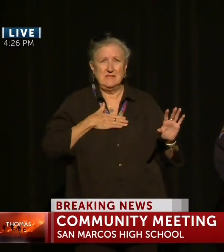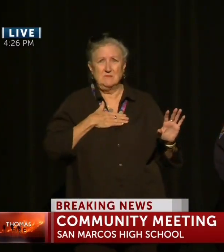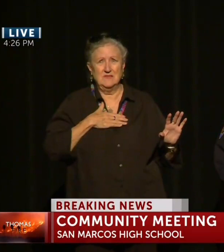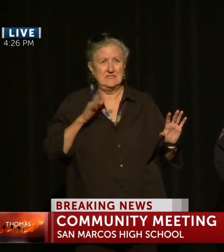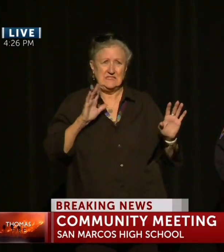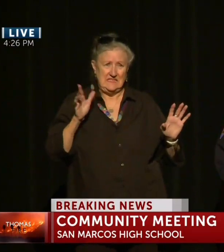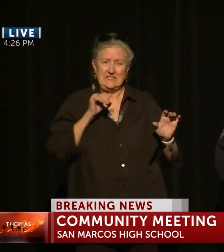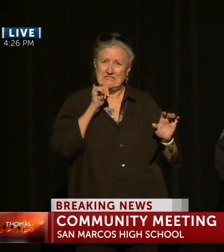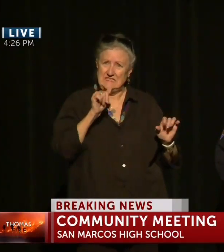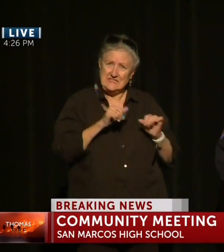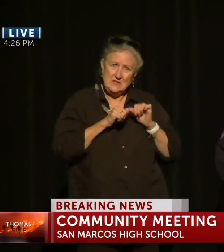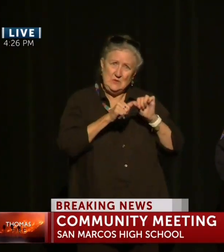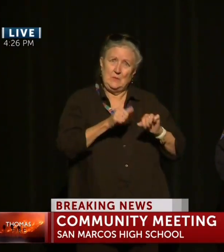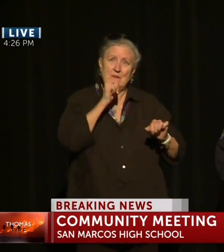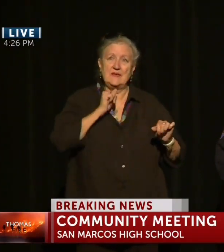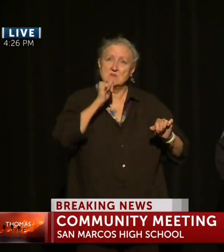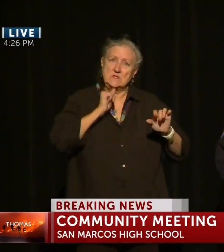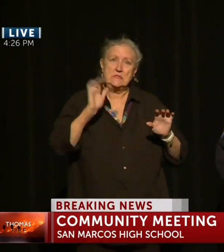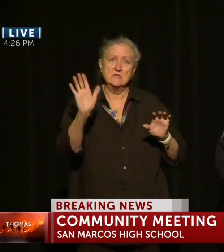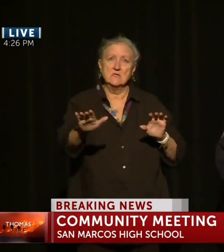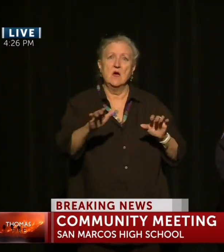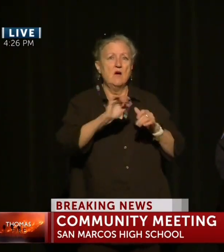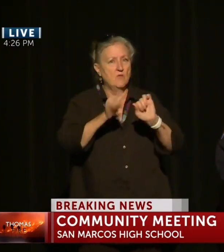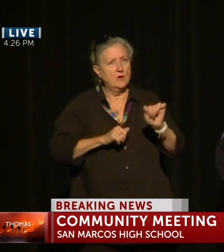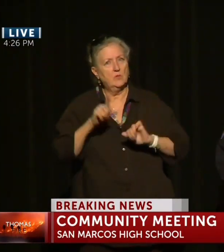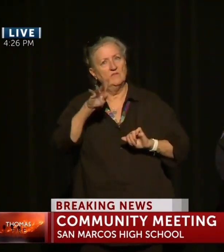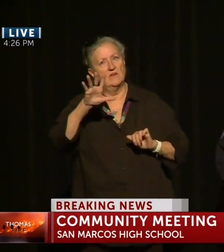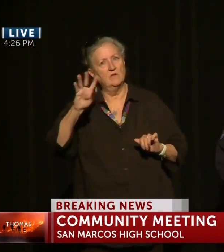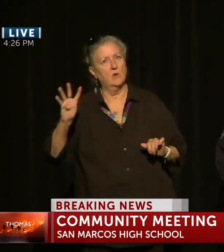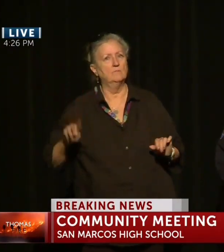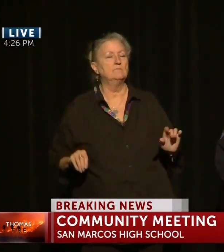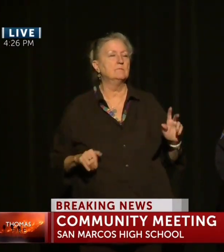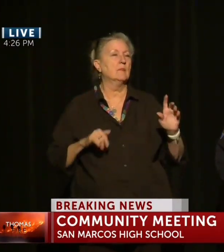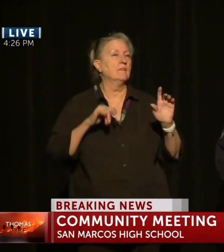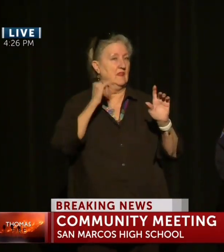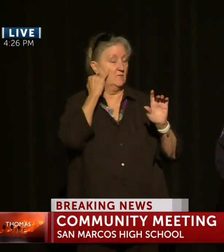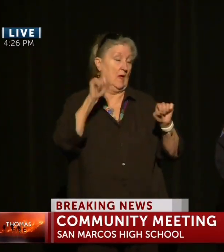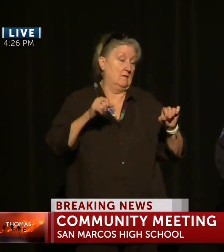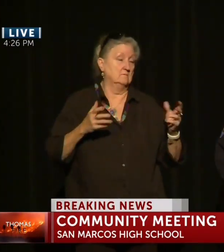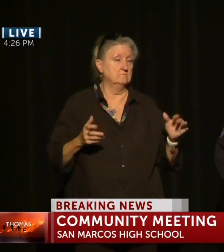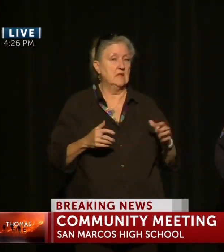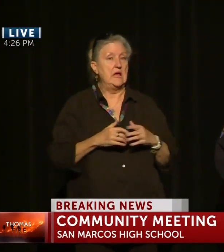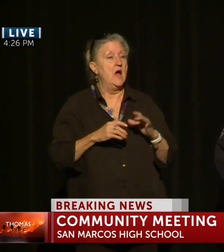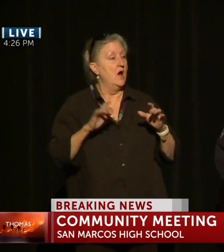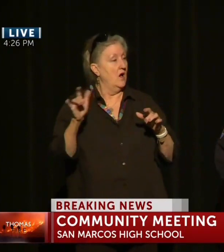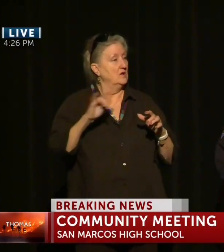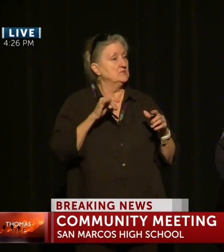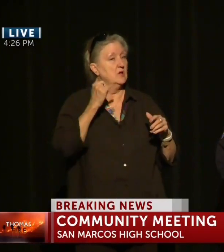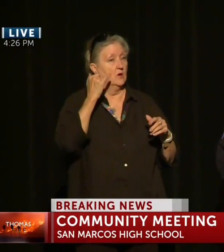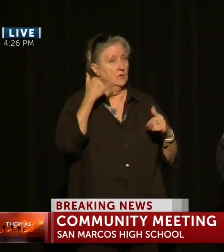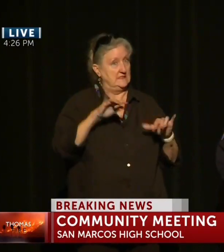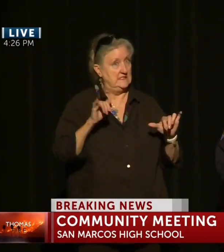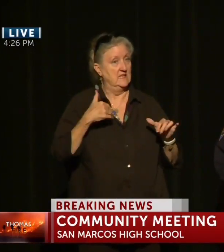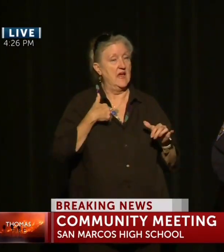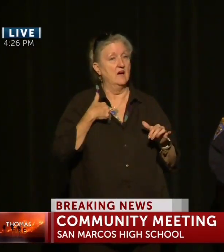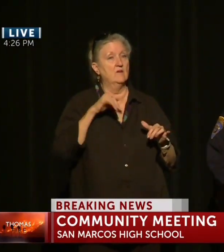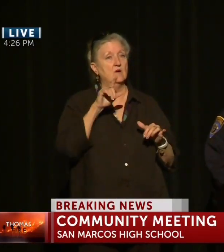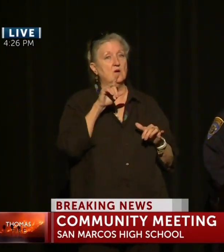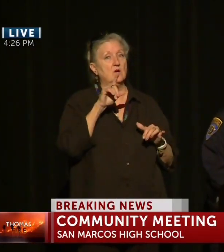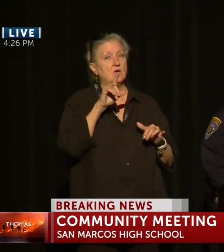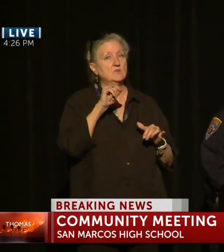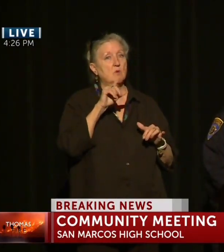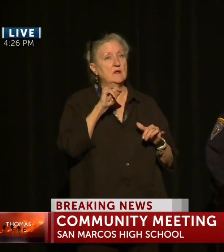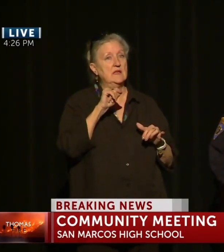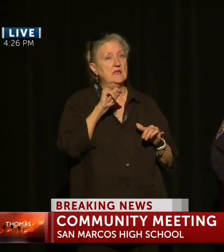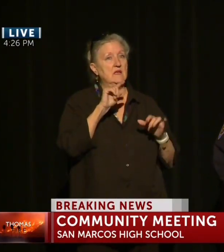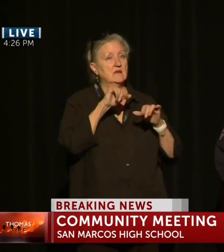please continue to be patient and avoid the 154 if you can. Also, we still have 20